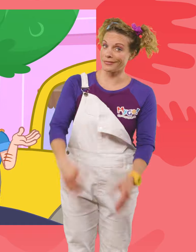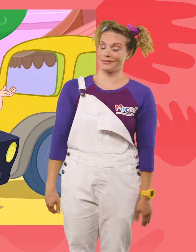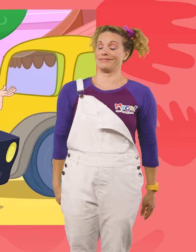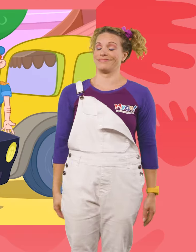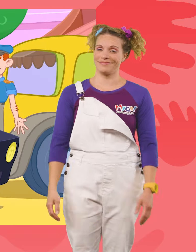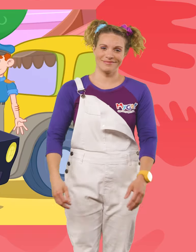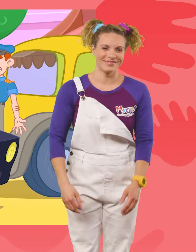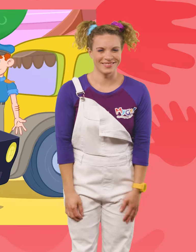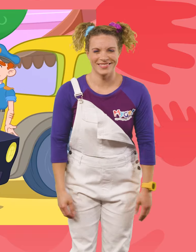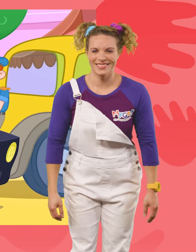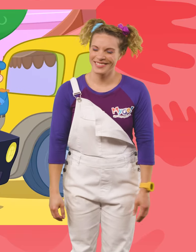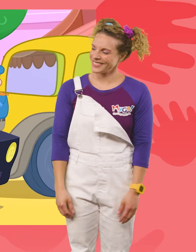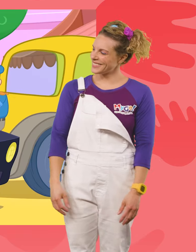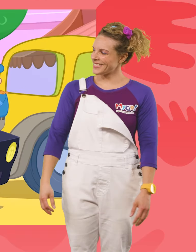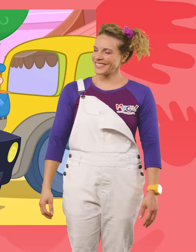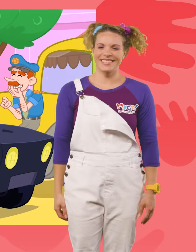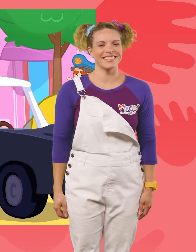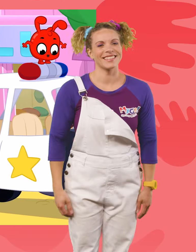Whether I'd see my car again.